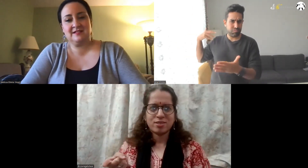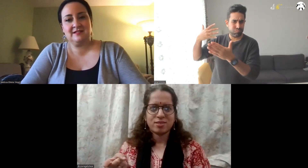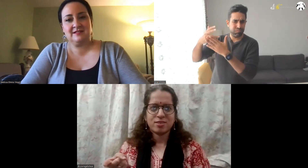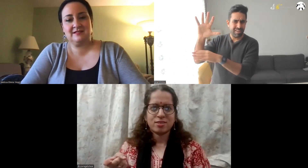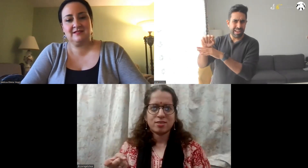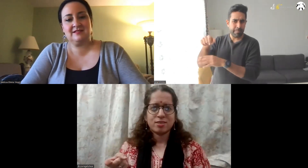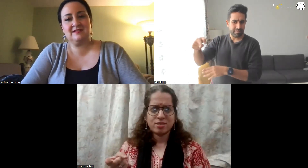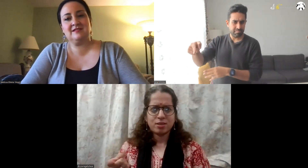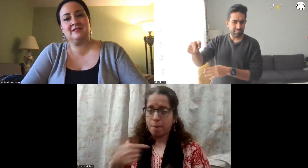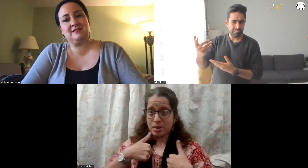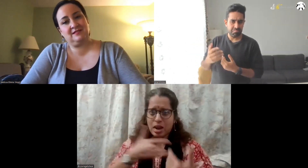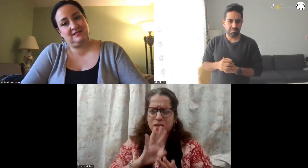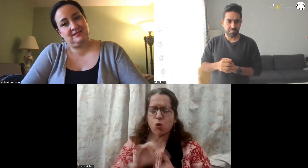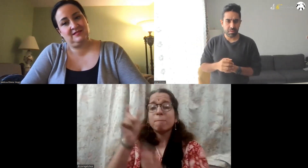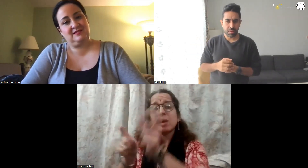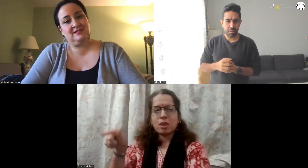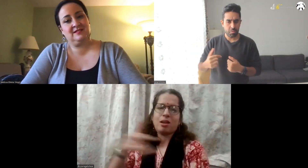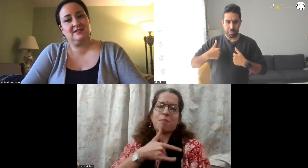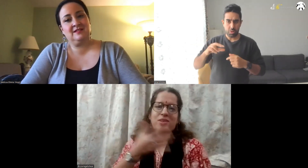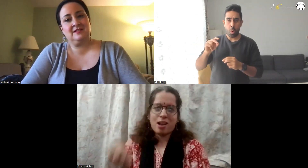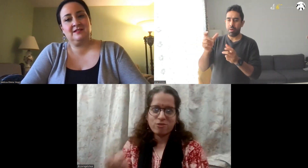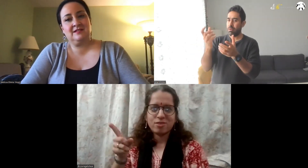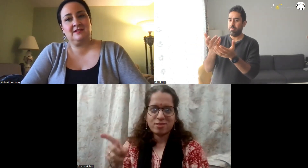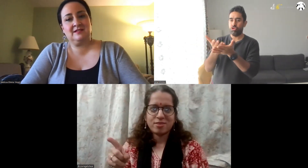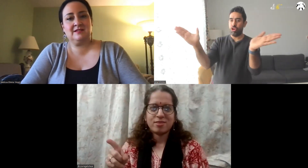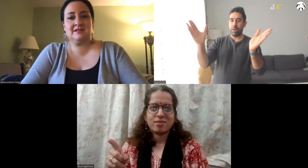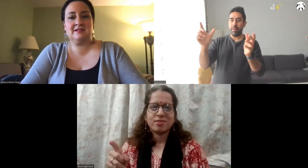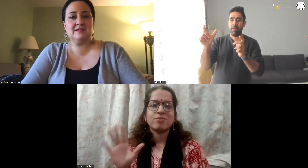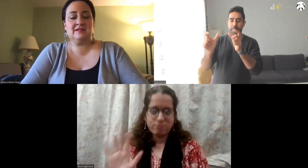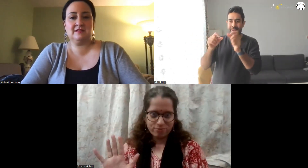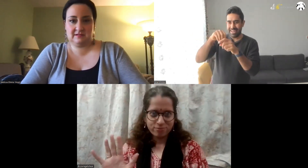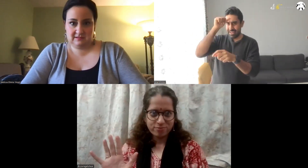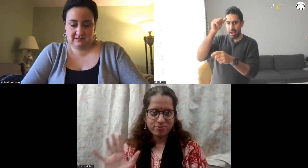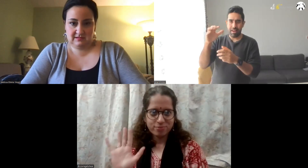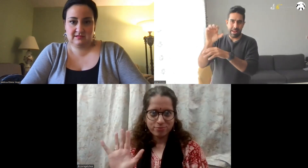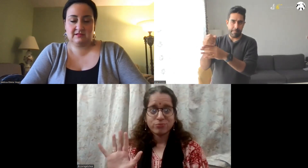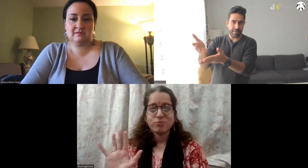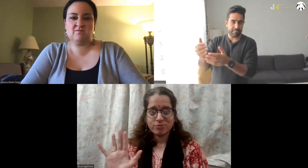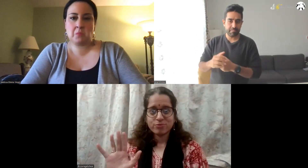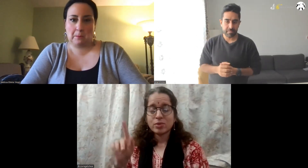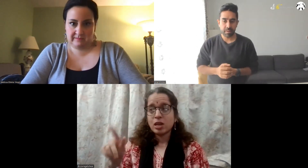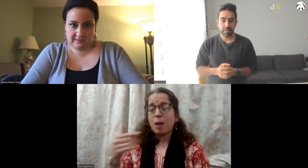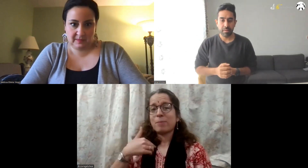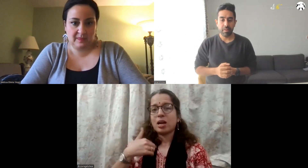So my second question is that India, is a place of habits and customs. So many people in